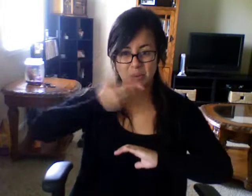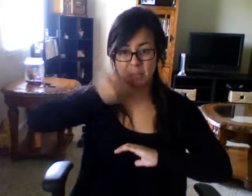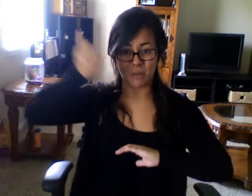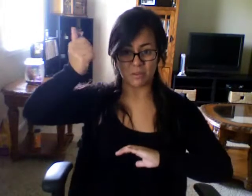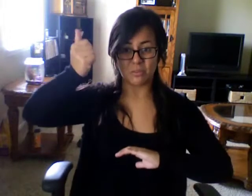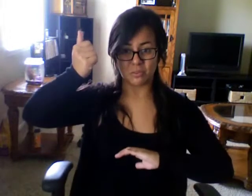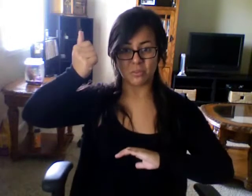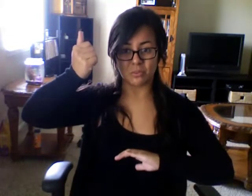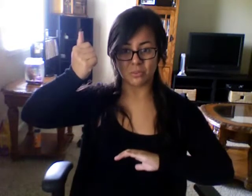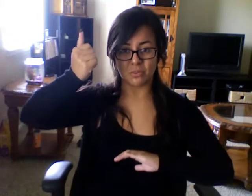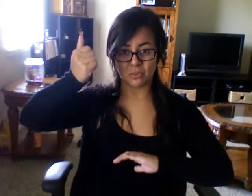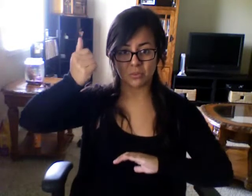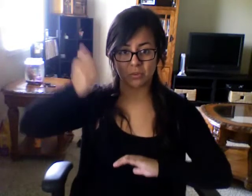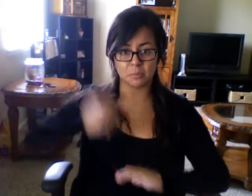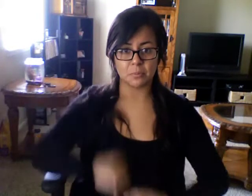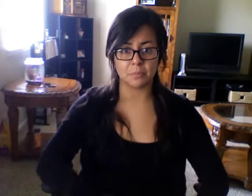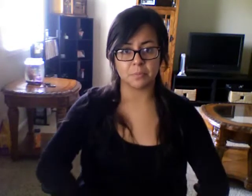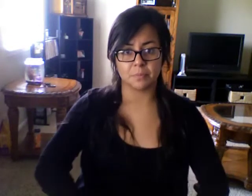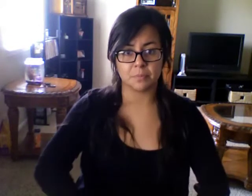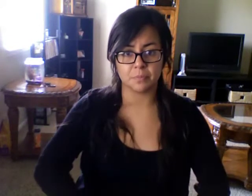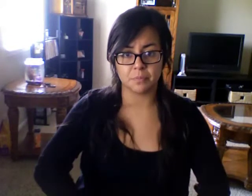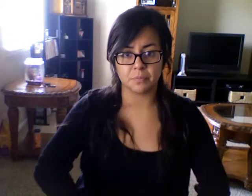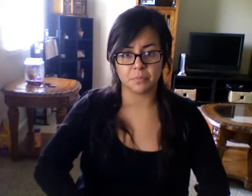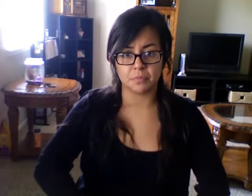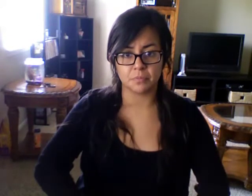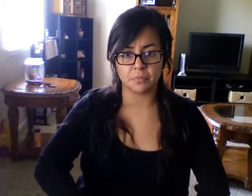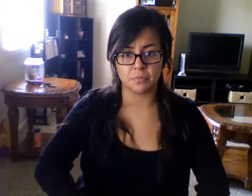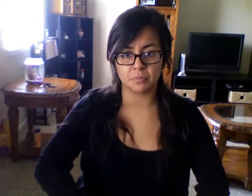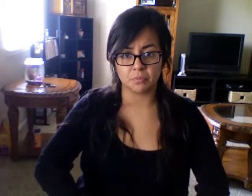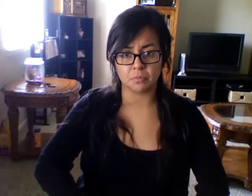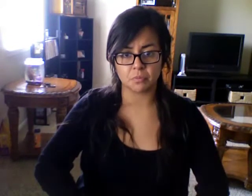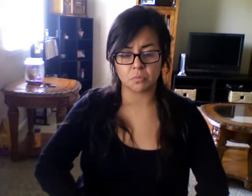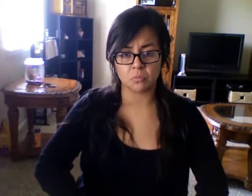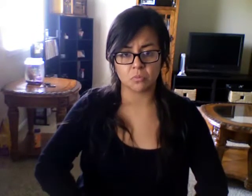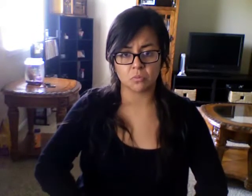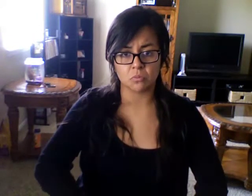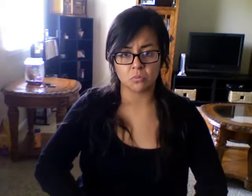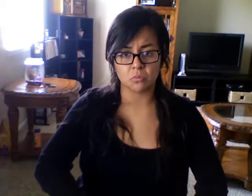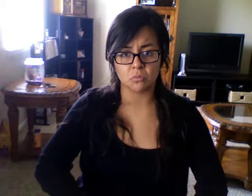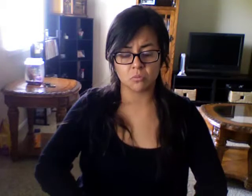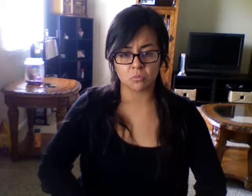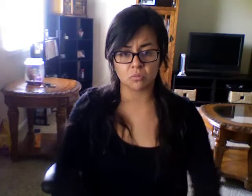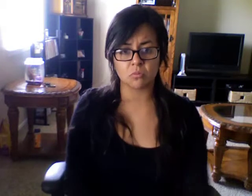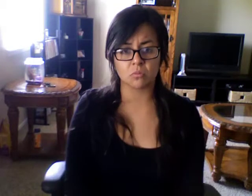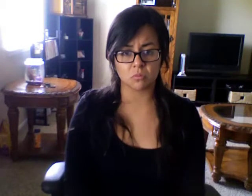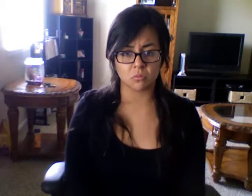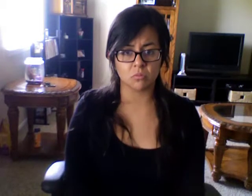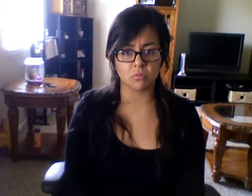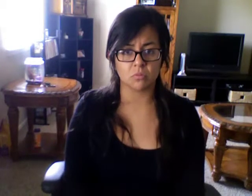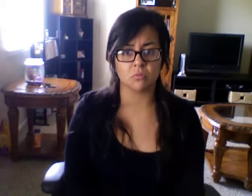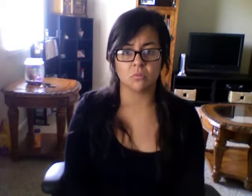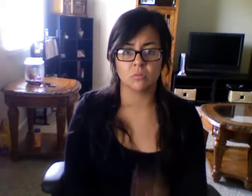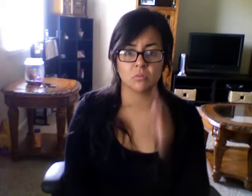the open source, the crowdsource, the collaborative network that we have access to within academia, that we might more quickly